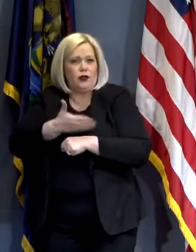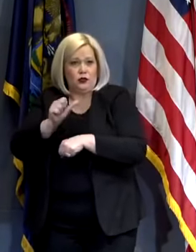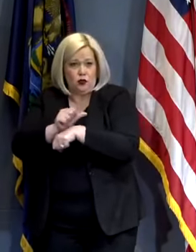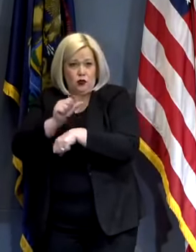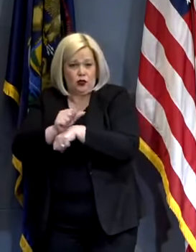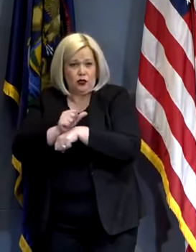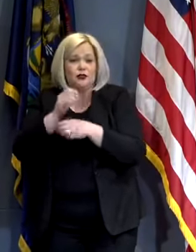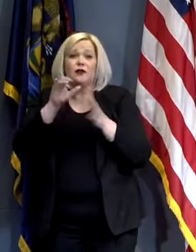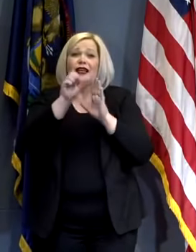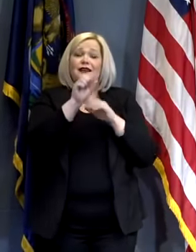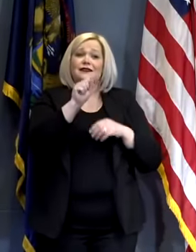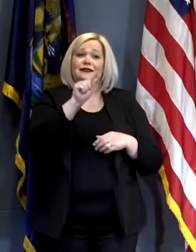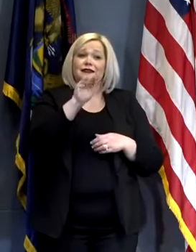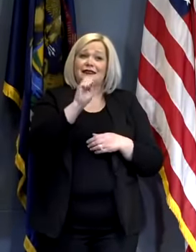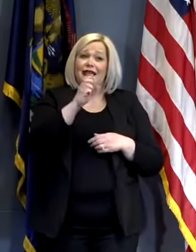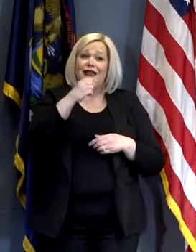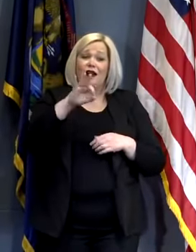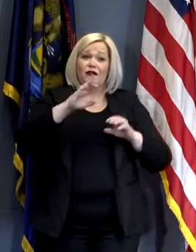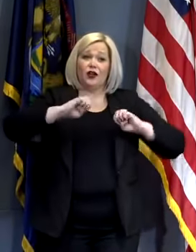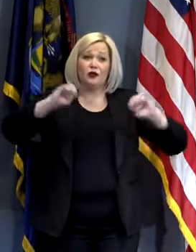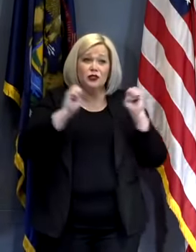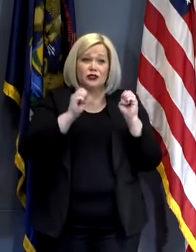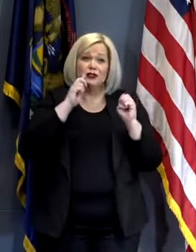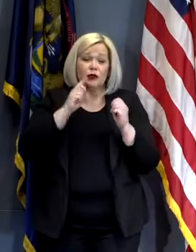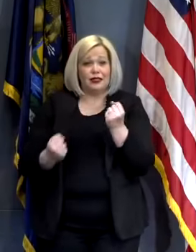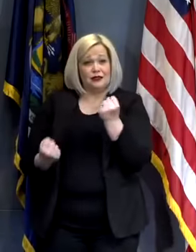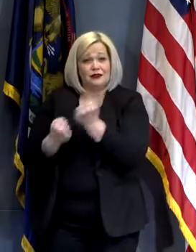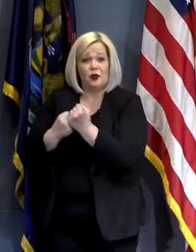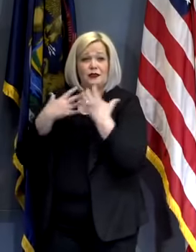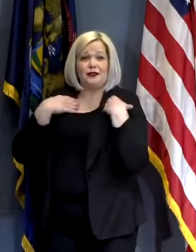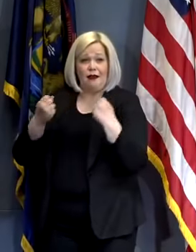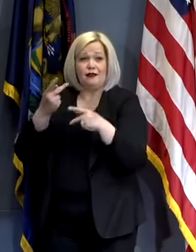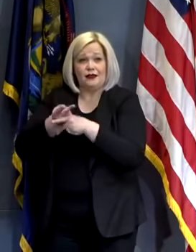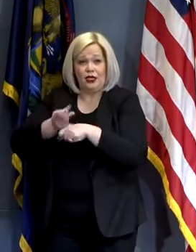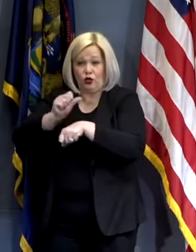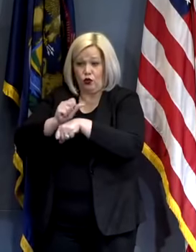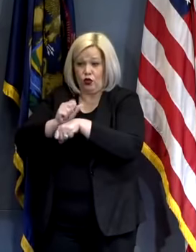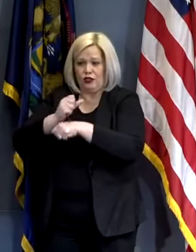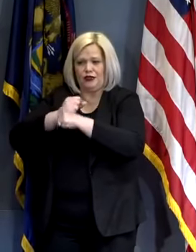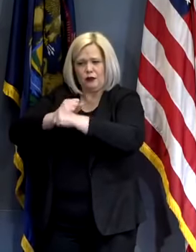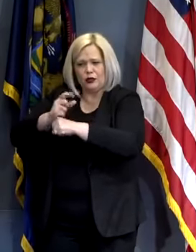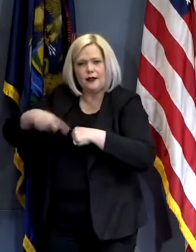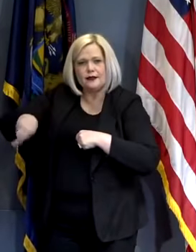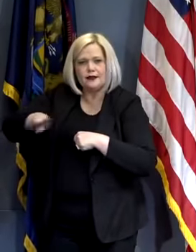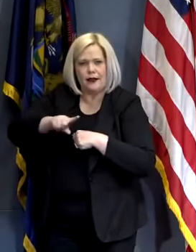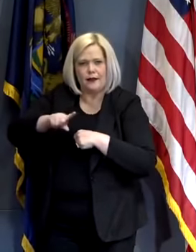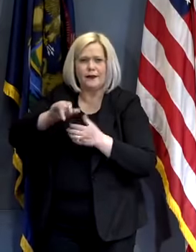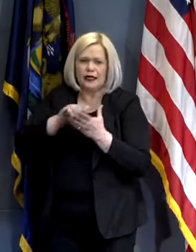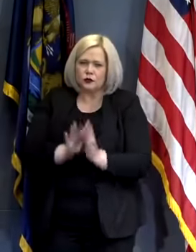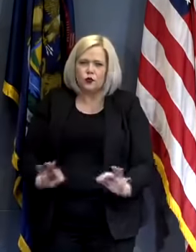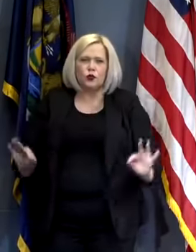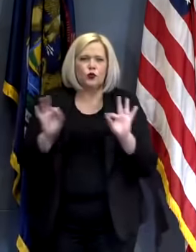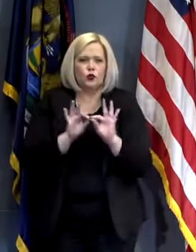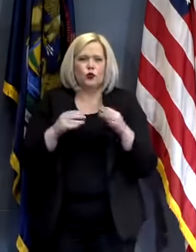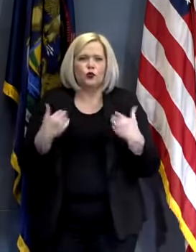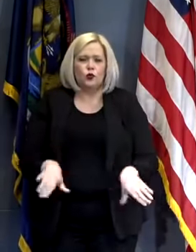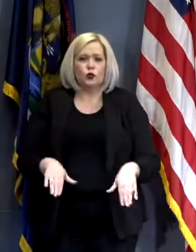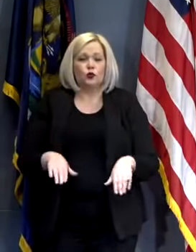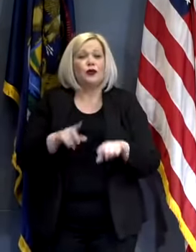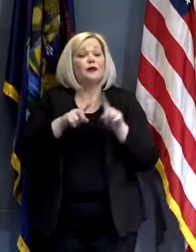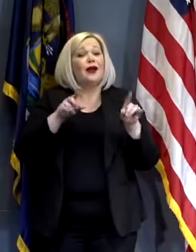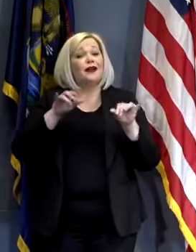emergency simply so that our healthcare frontline workers have the protections that they need is absolutely essential. Now, the